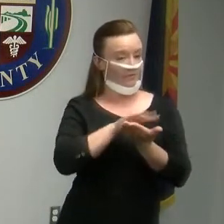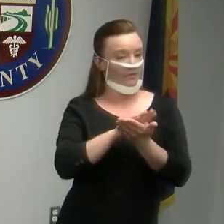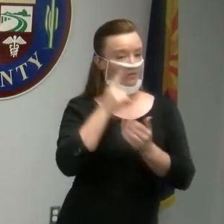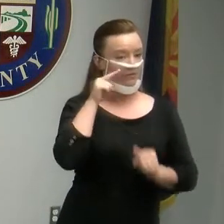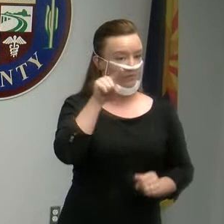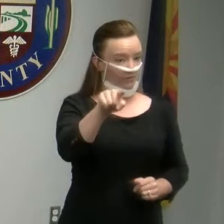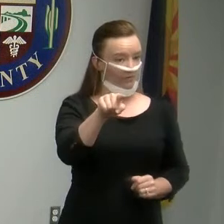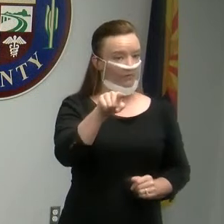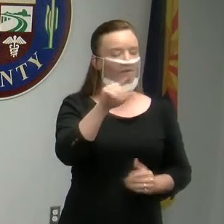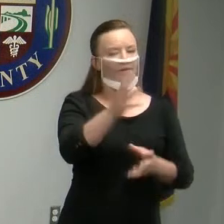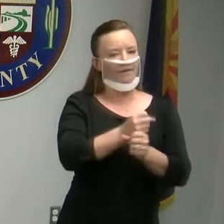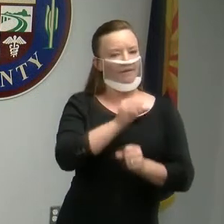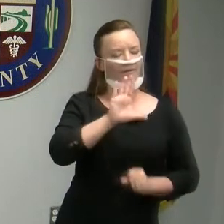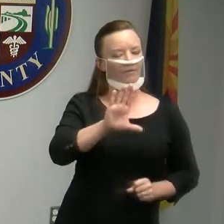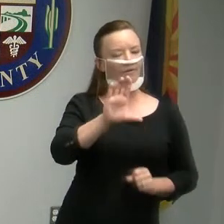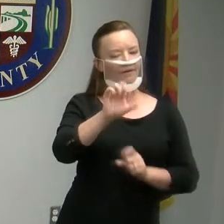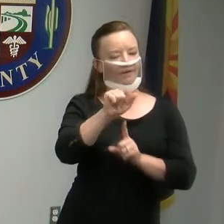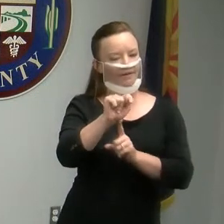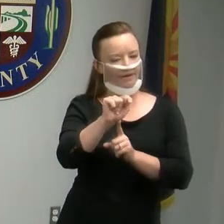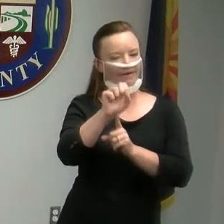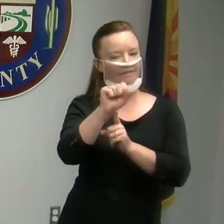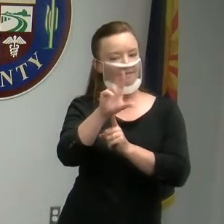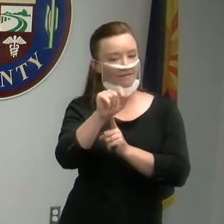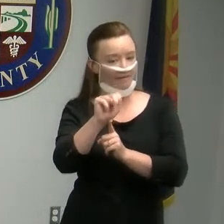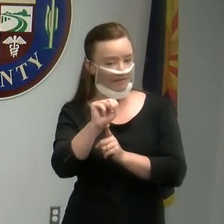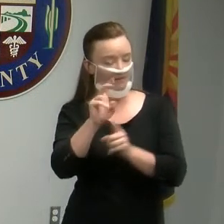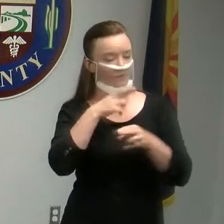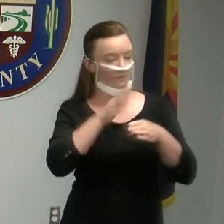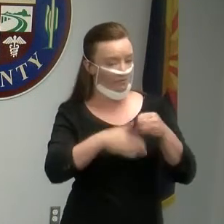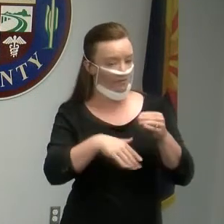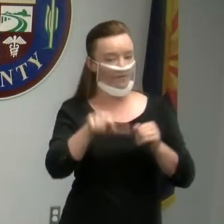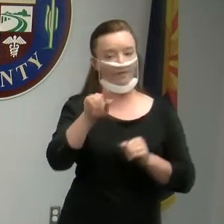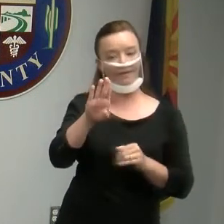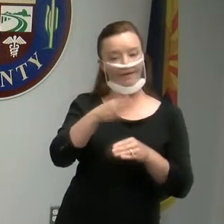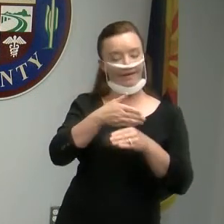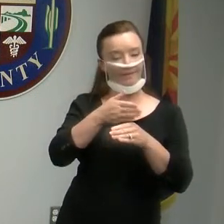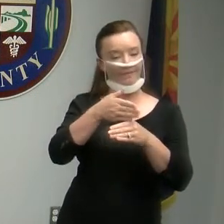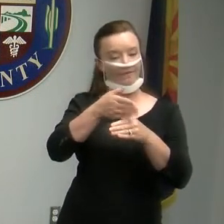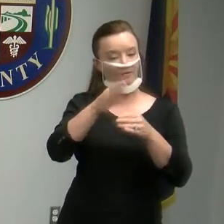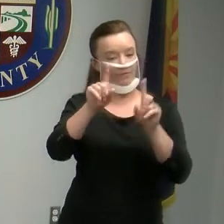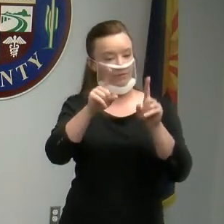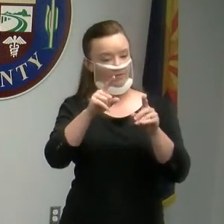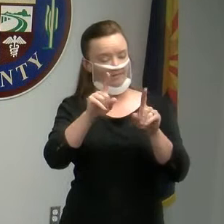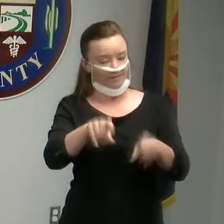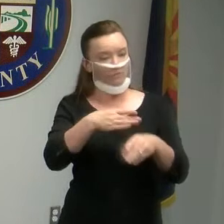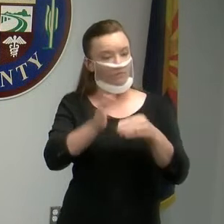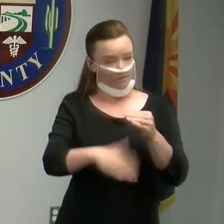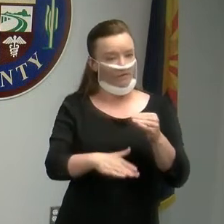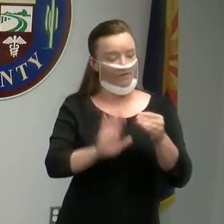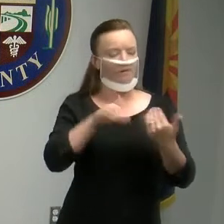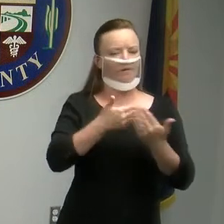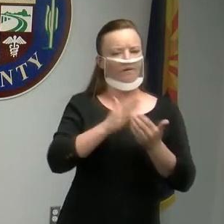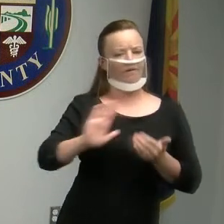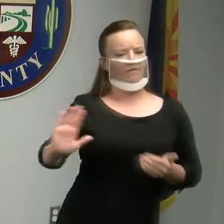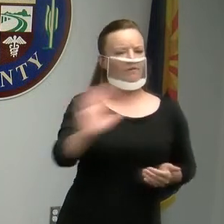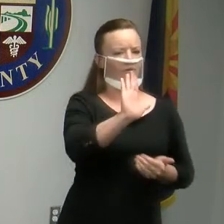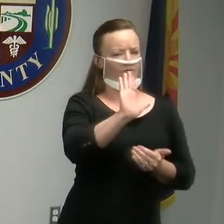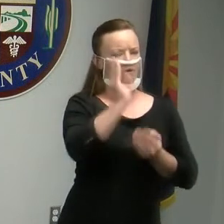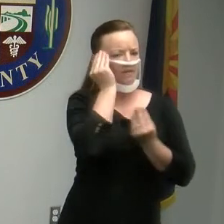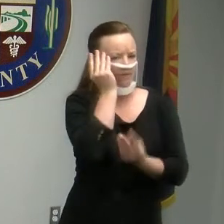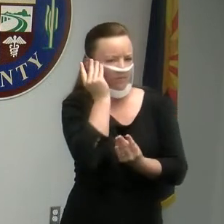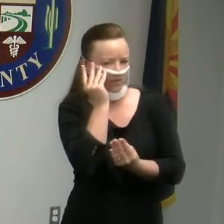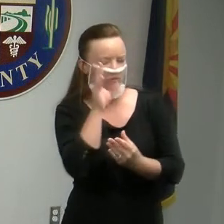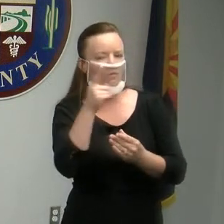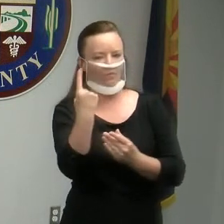results or your lab tests, all of your results go into a single record, and there's only one record when you go